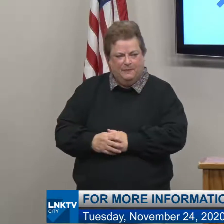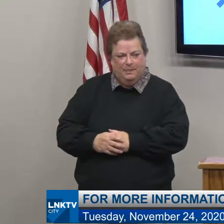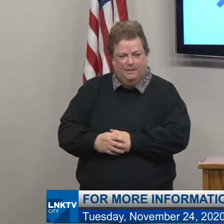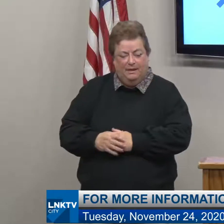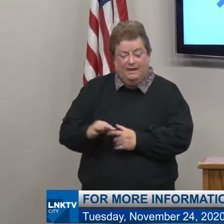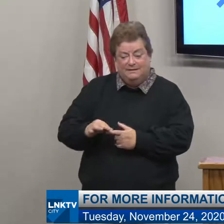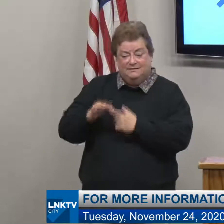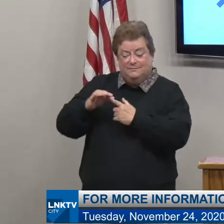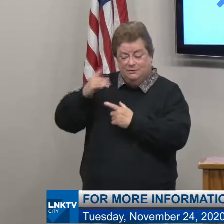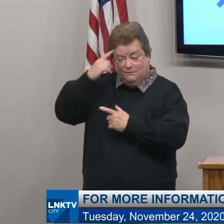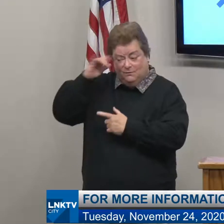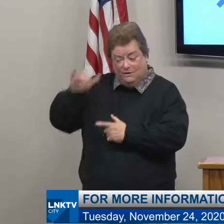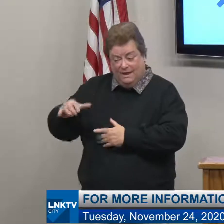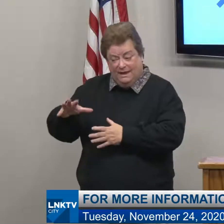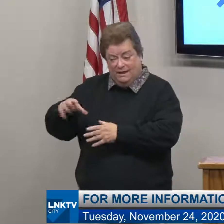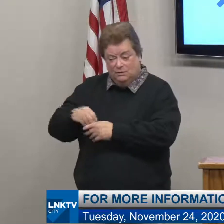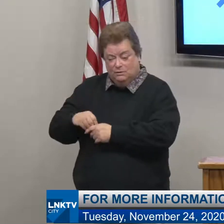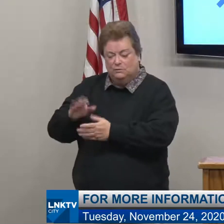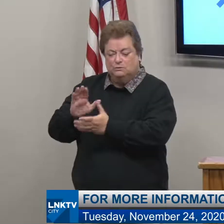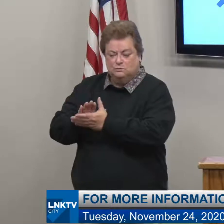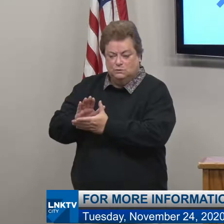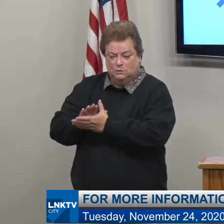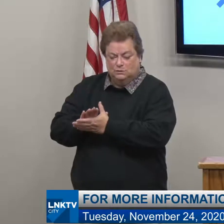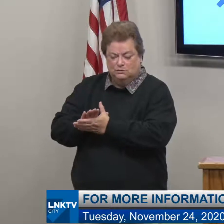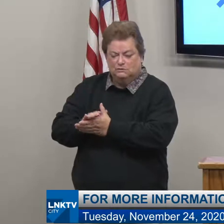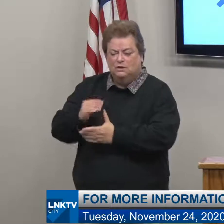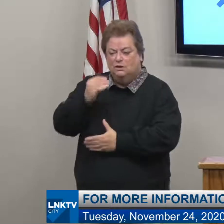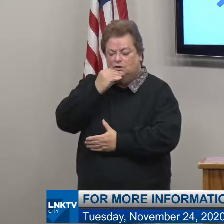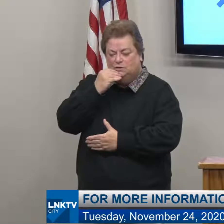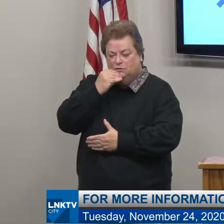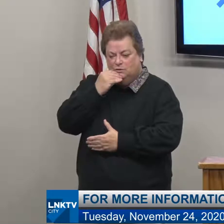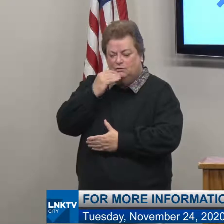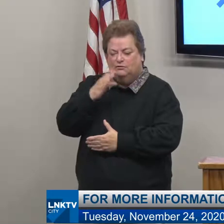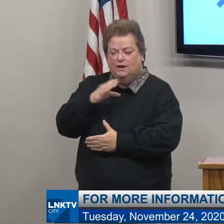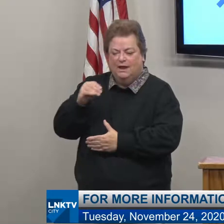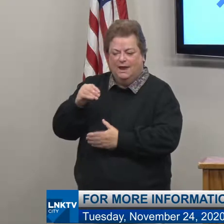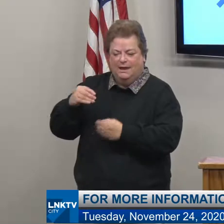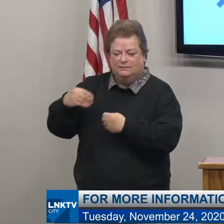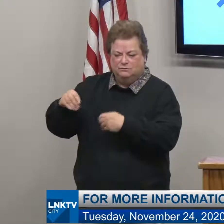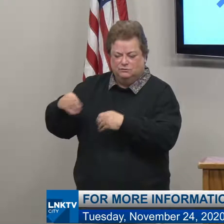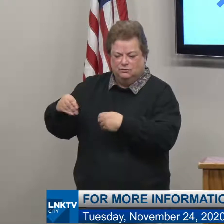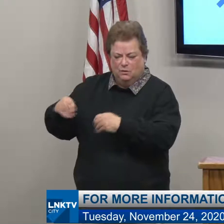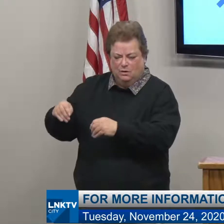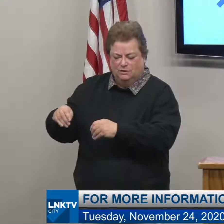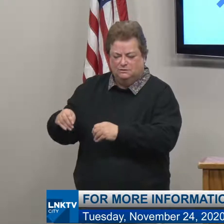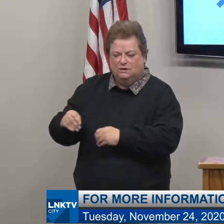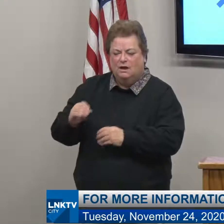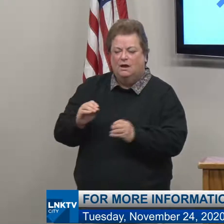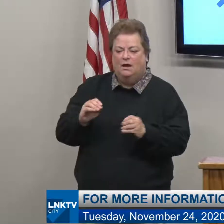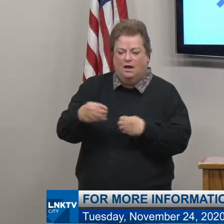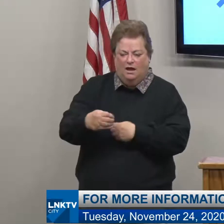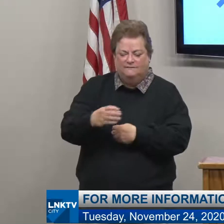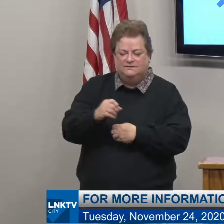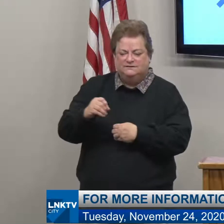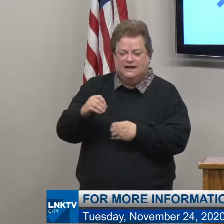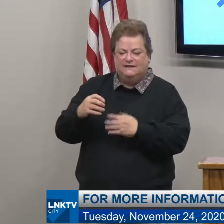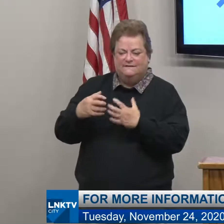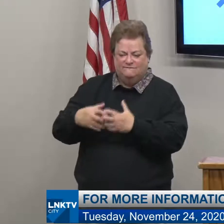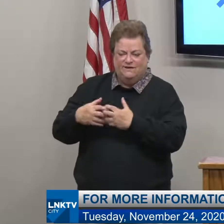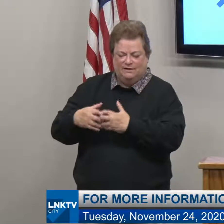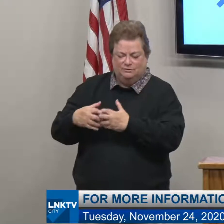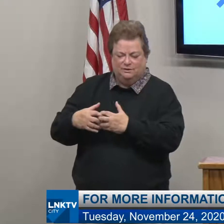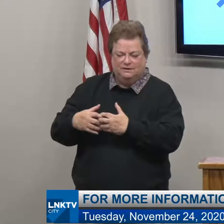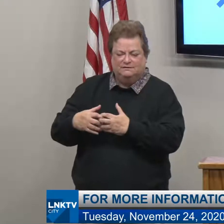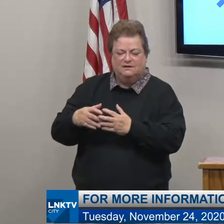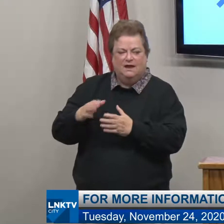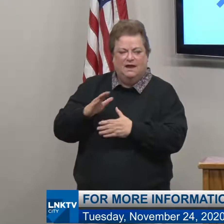Exceptions to that include schools, grocery and retail stores, offices, and factories, and all